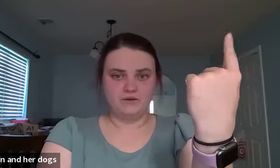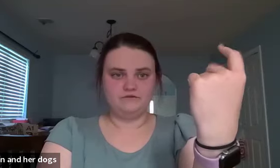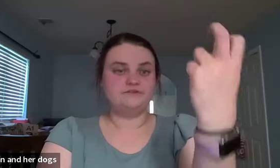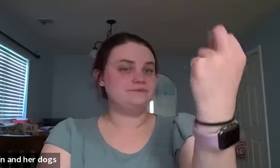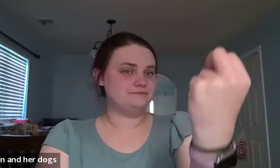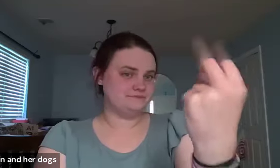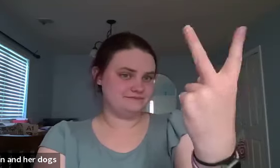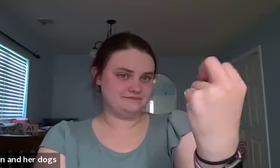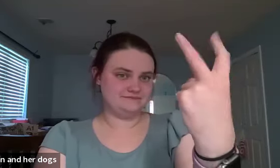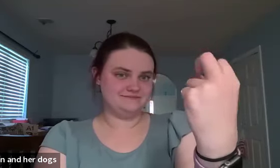12.